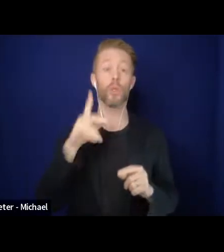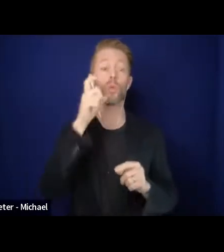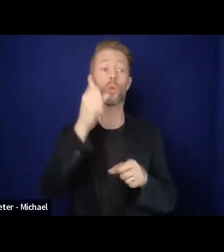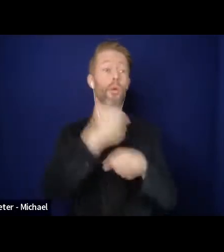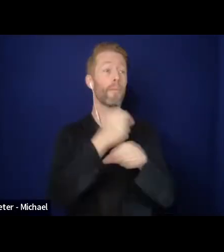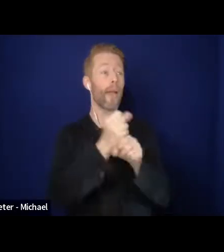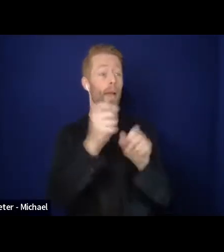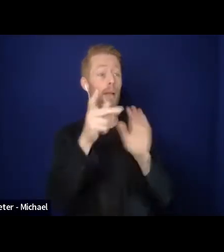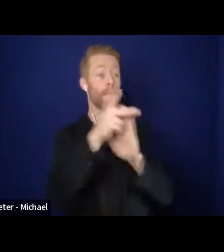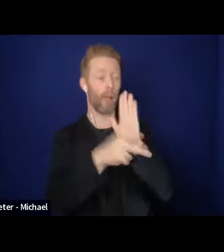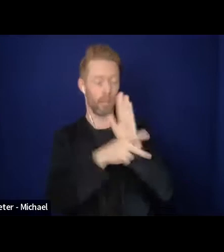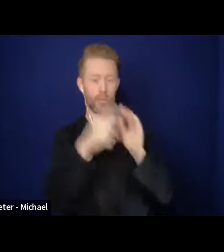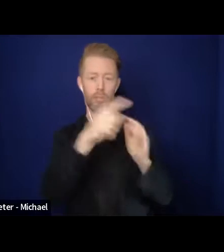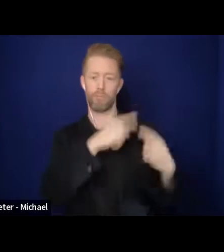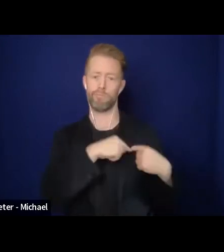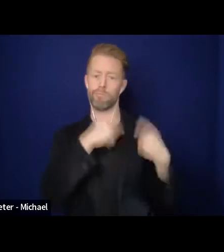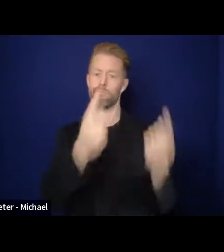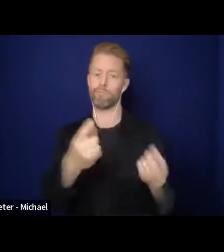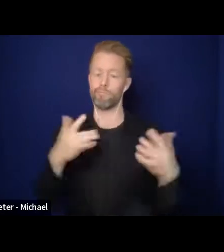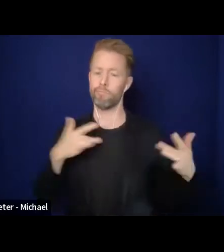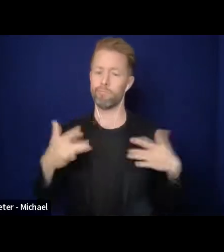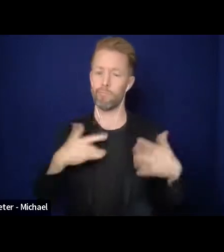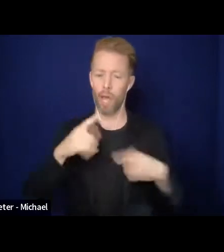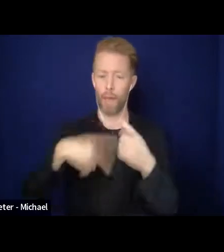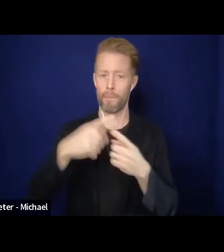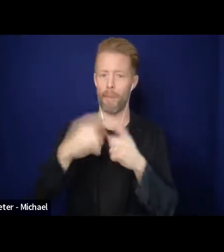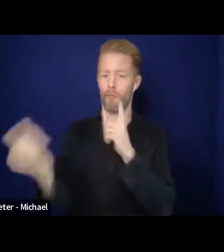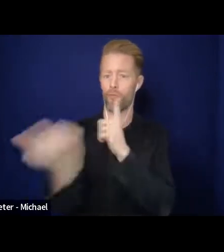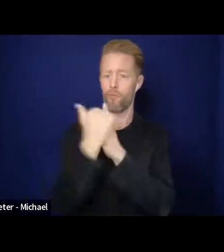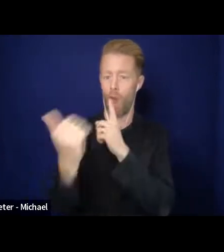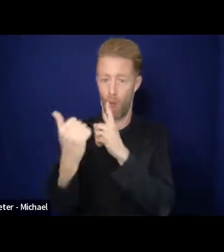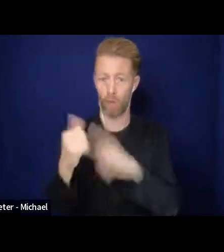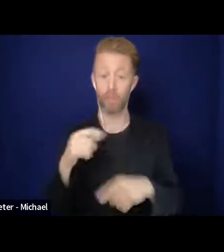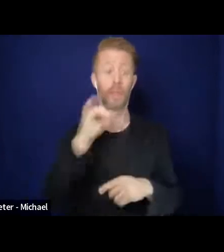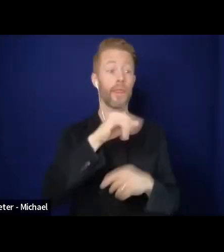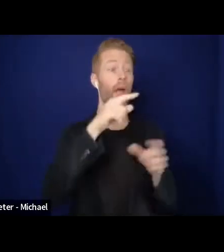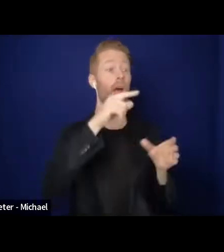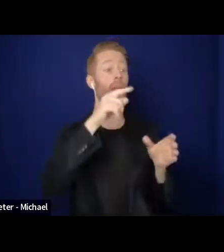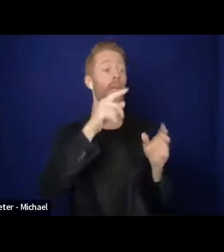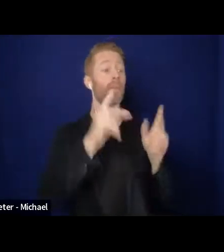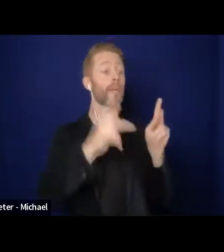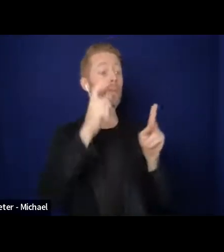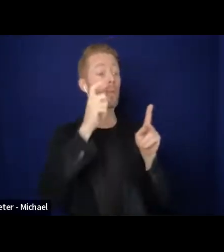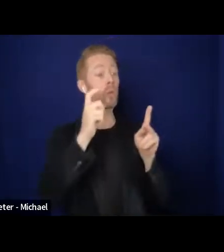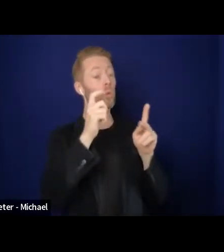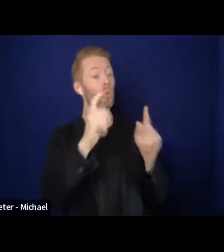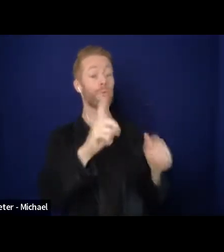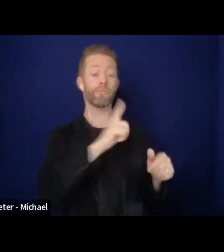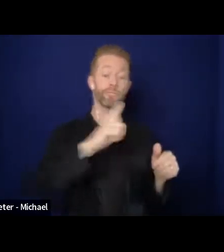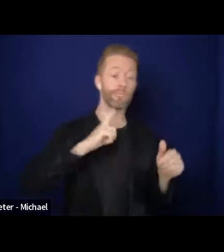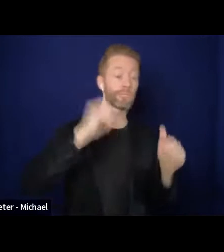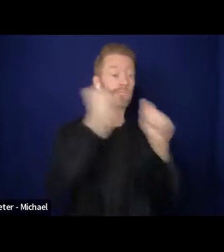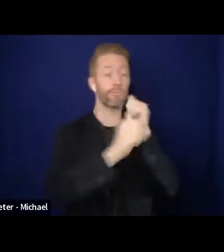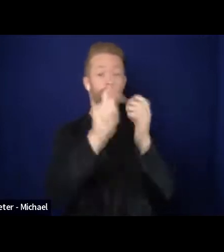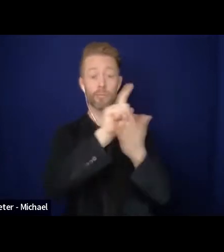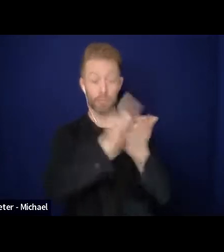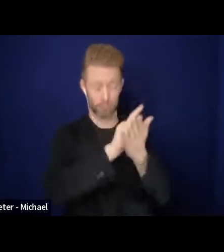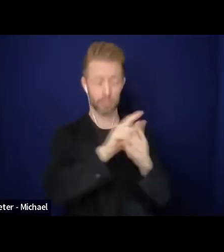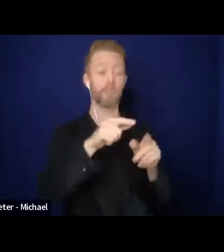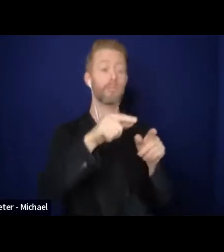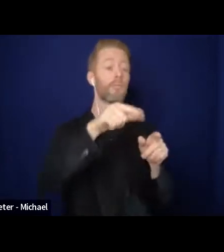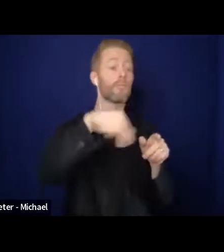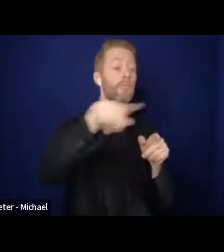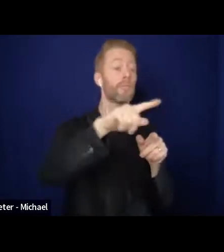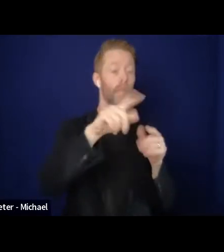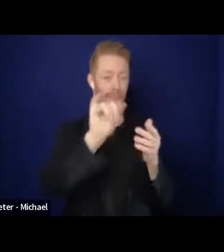policymakers who are setting policies that affect the lives of millions of people, usually from marginalized